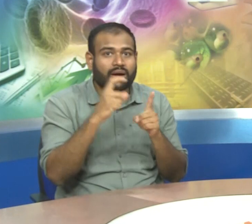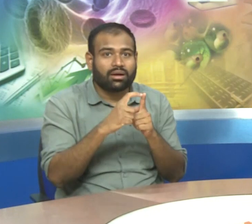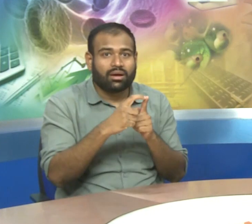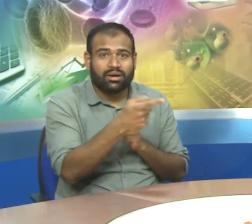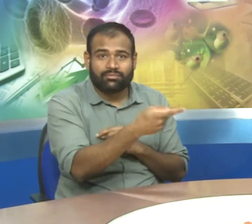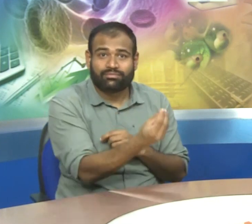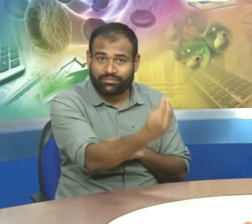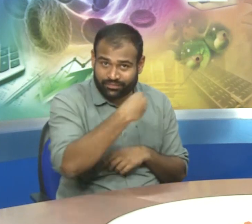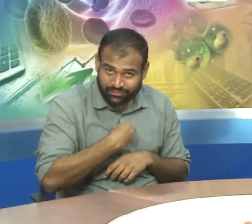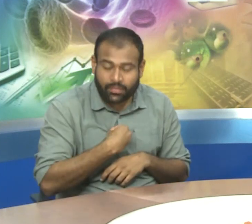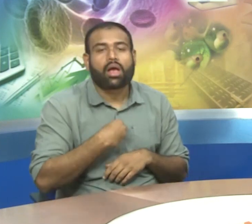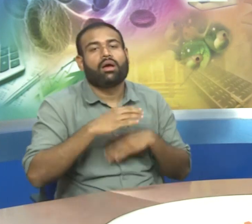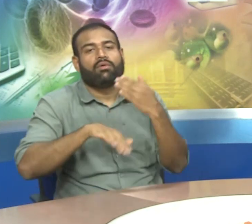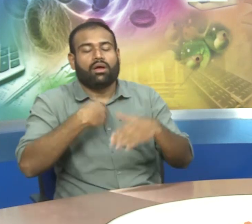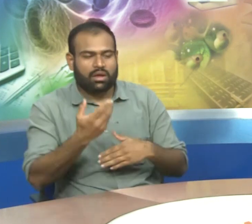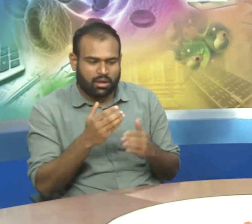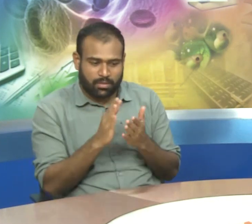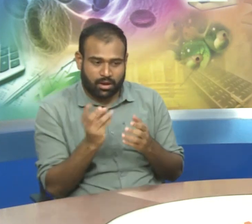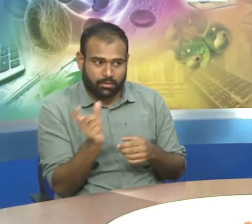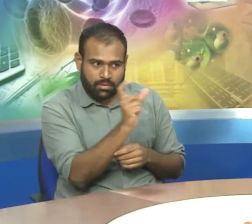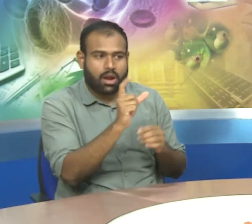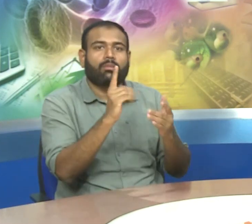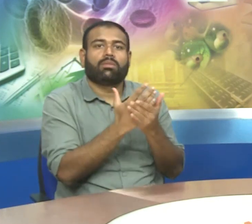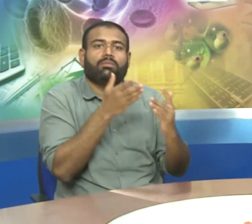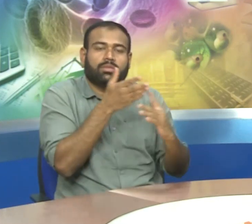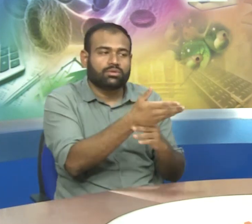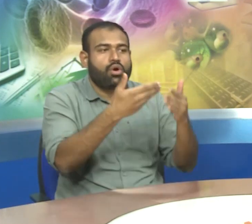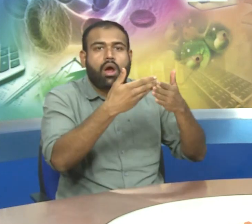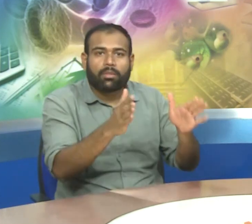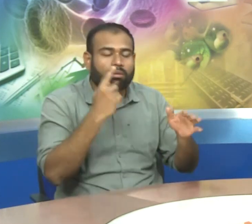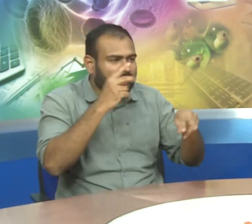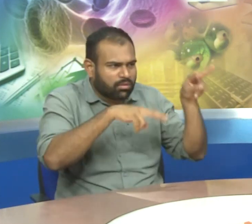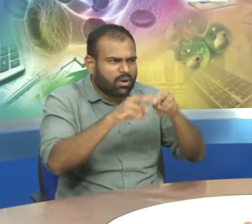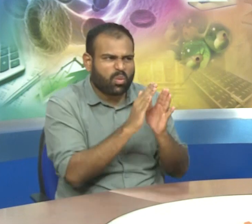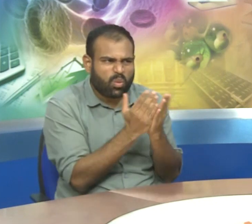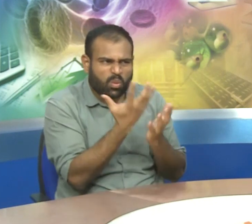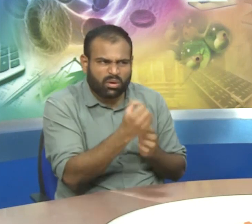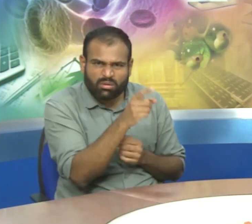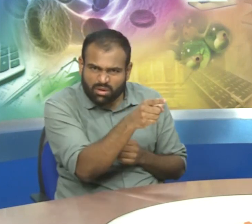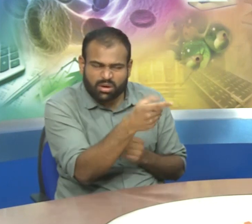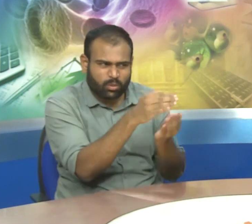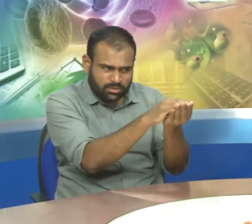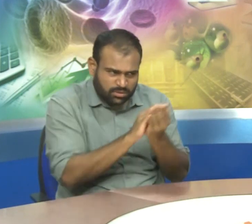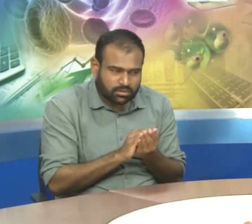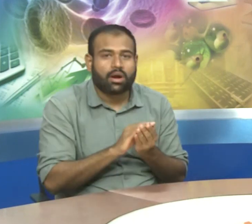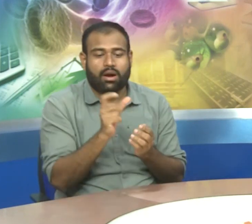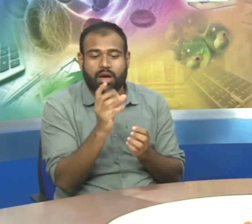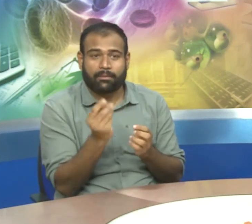number, to be used by the software to access the member database. Software also